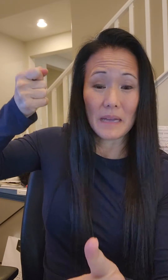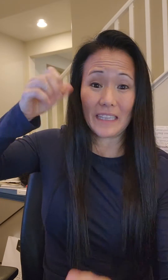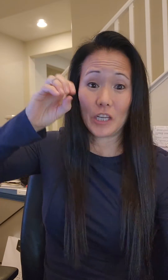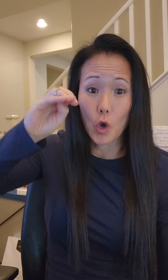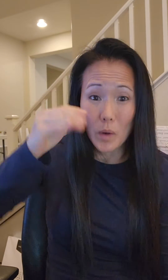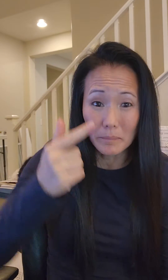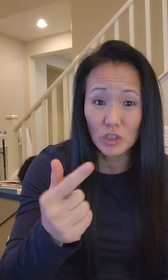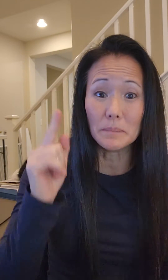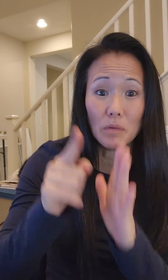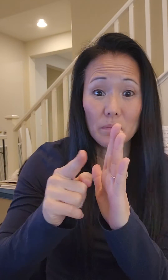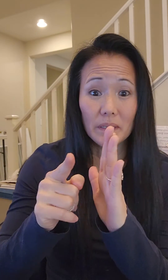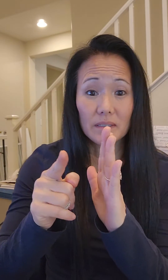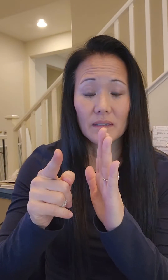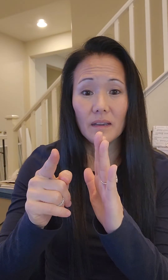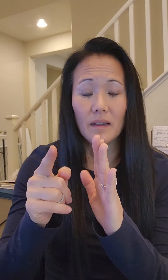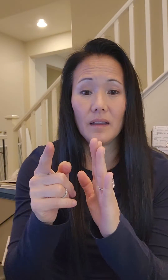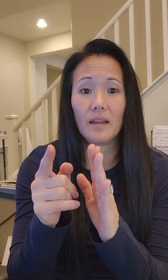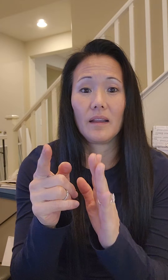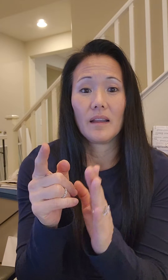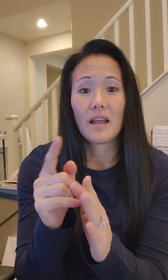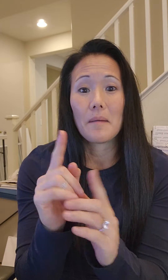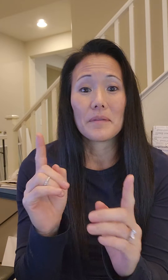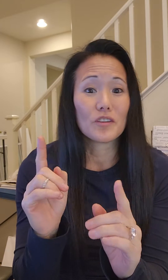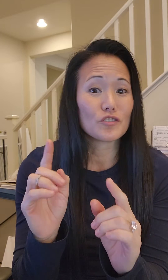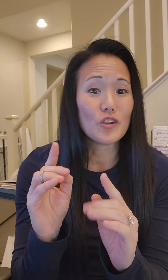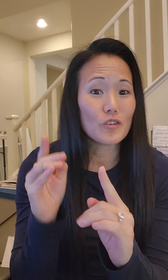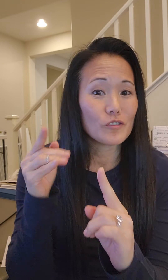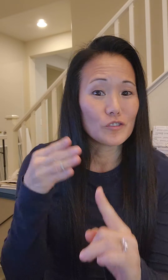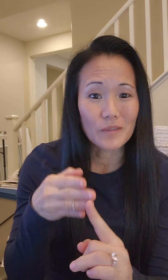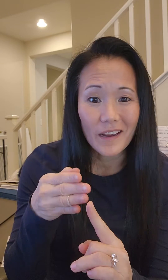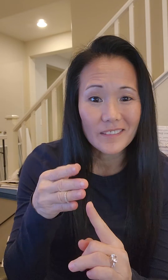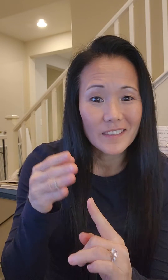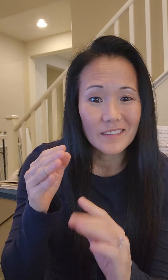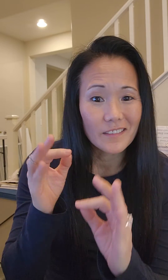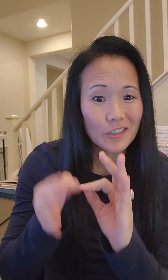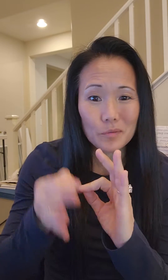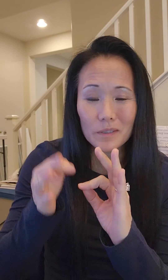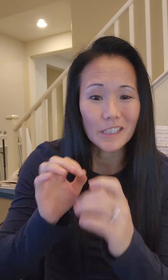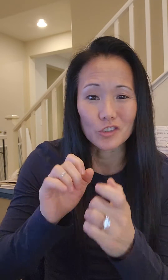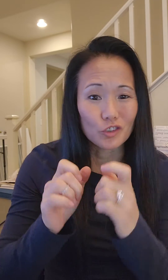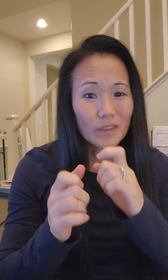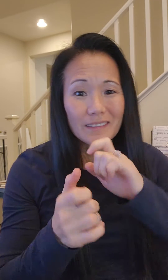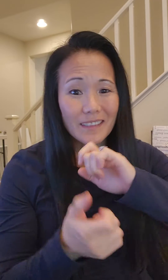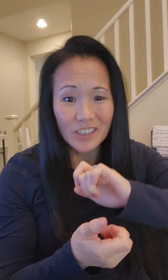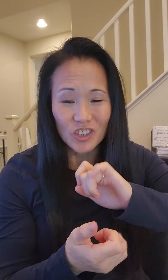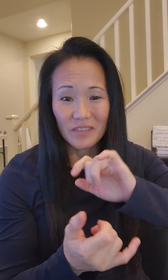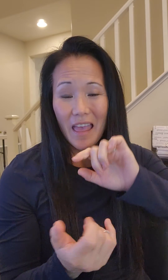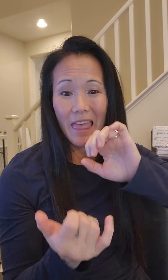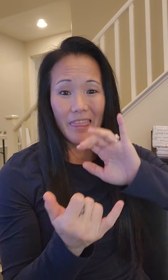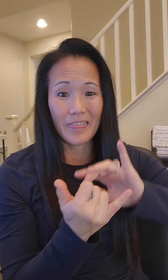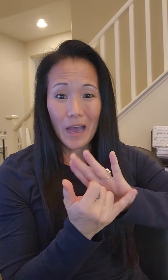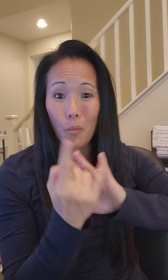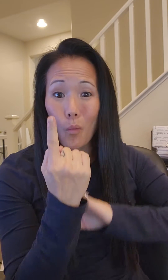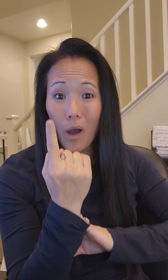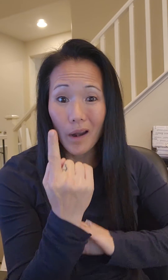like OMG moment. But there's no direct interpretation or translation of that one